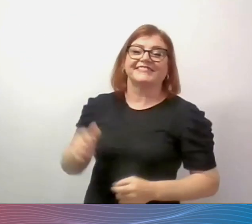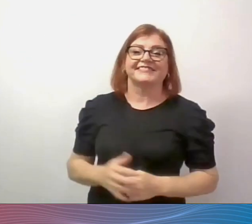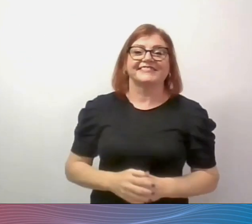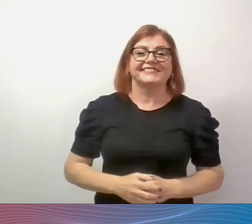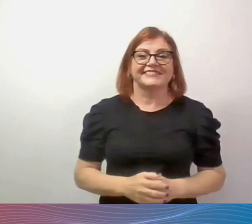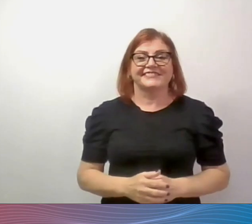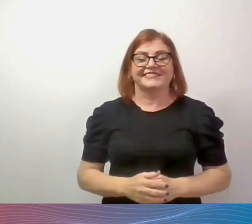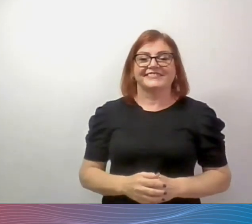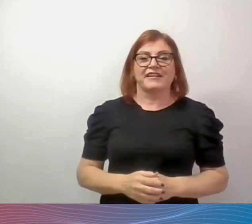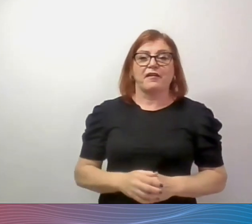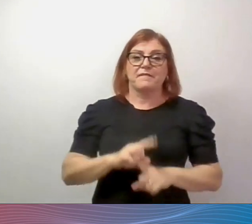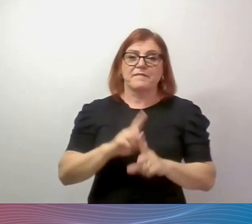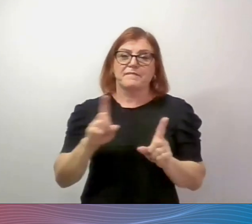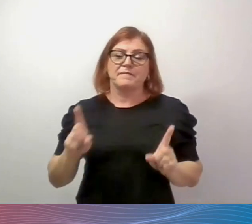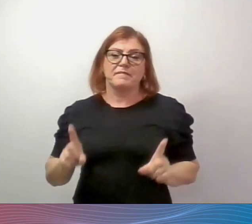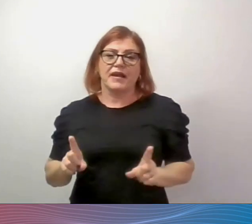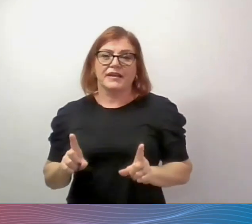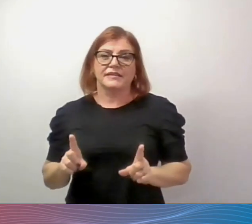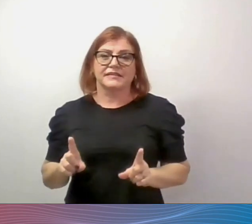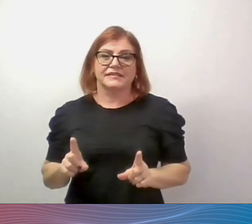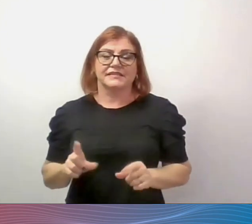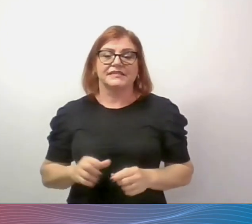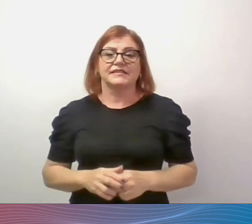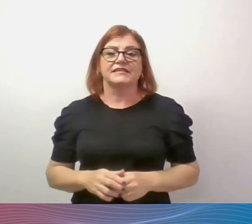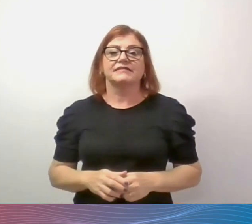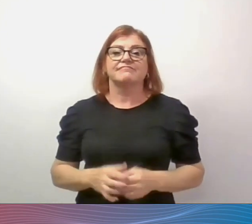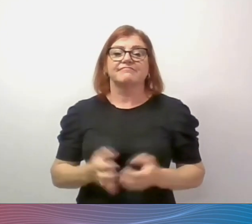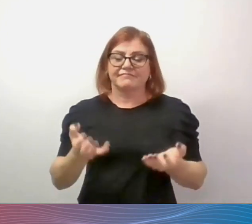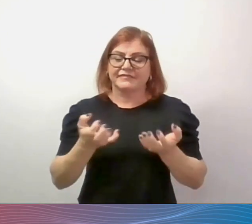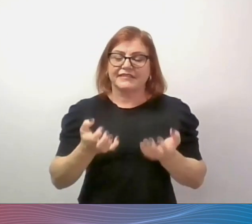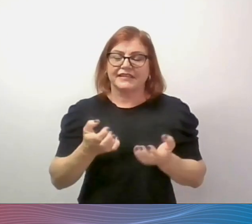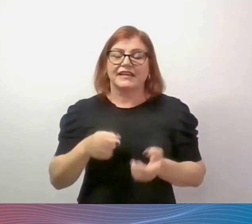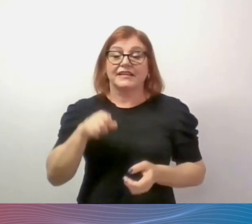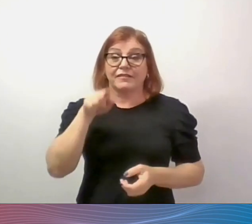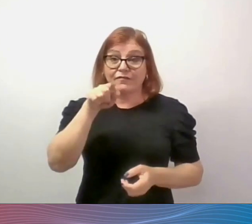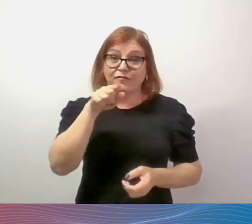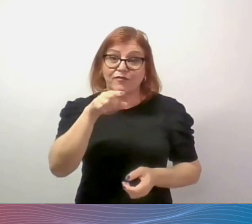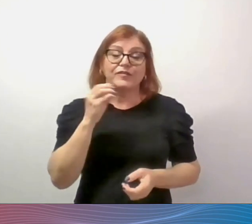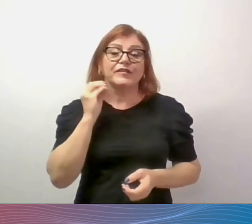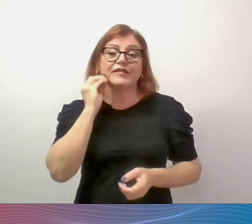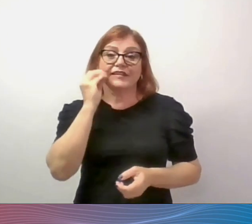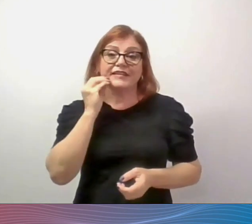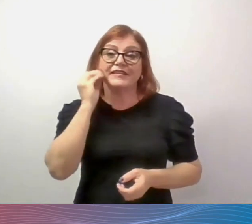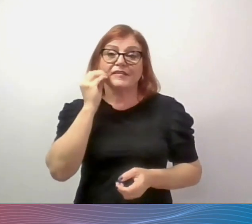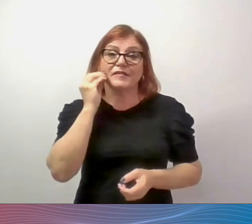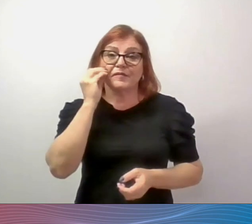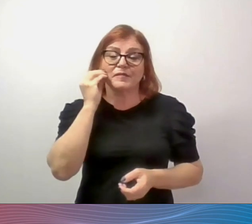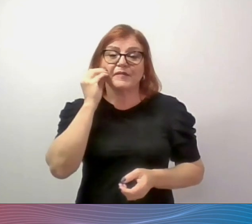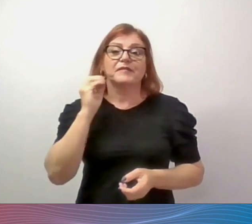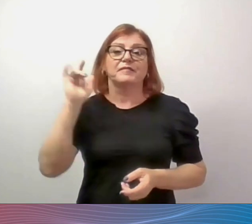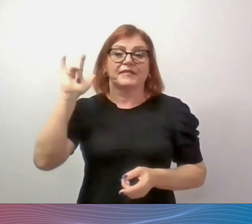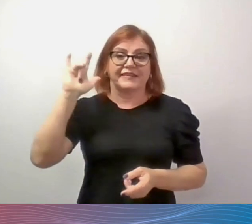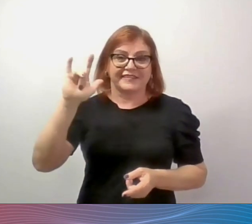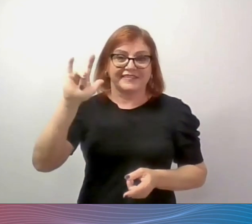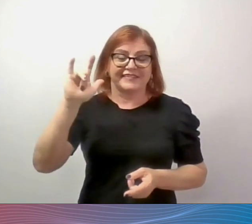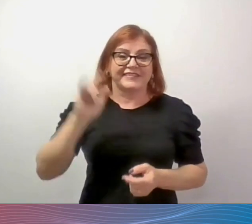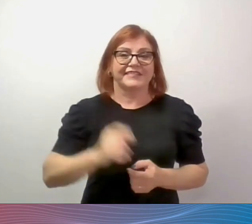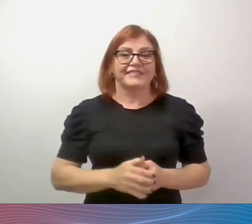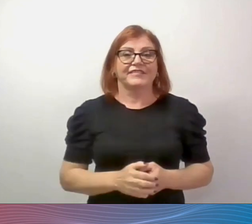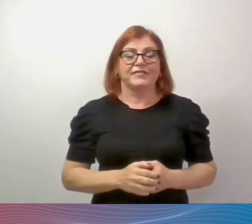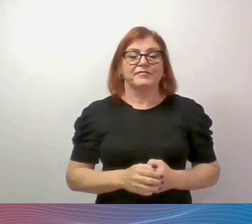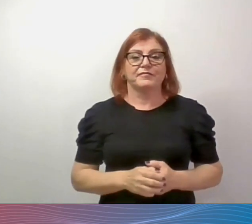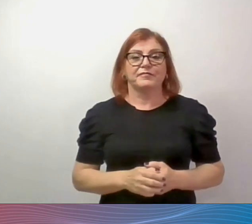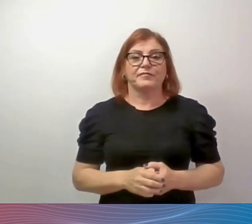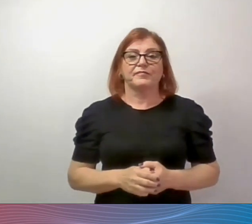Mas ele quer que você também experimente isso. But he wants you to experience that as well. Yes. Então